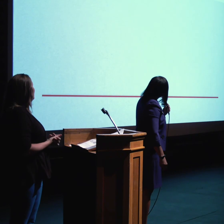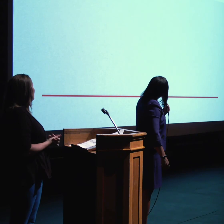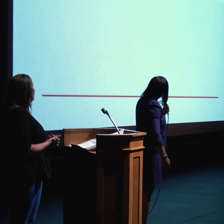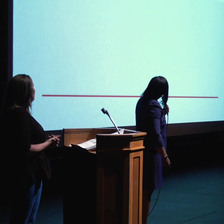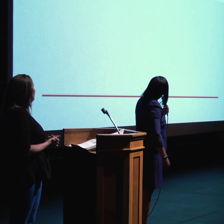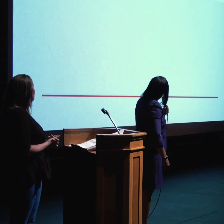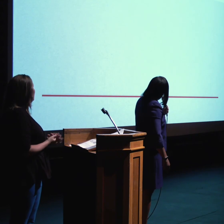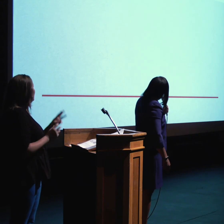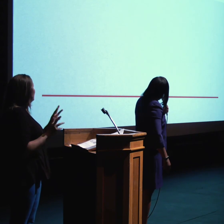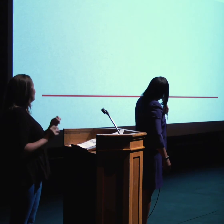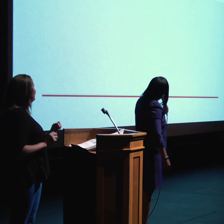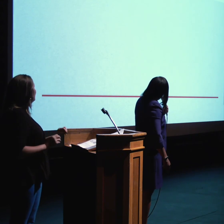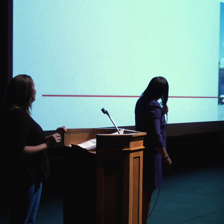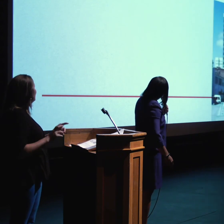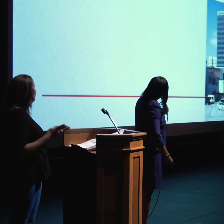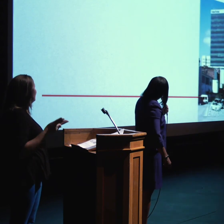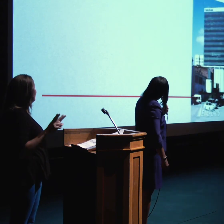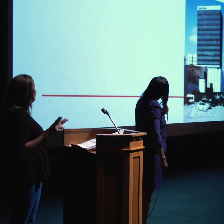Woo.